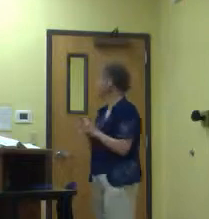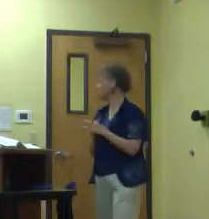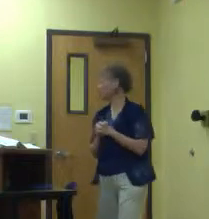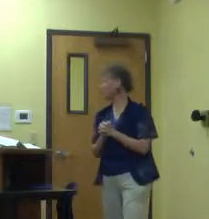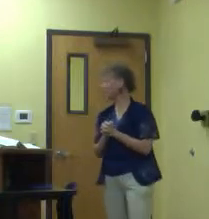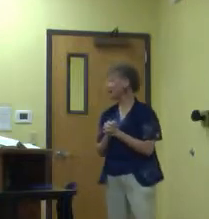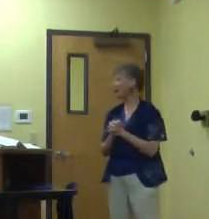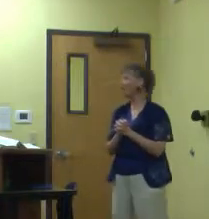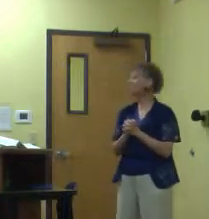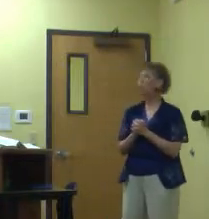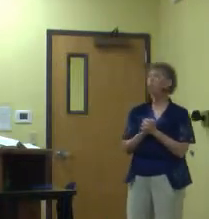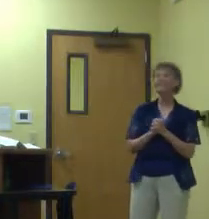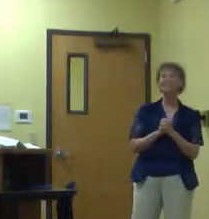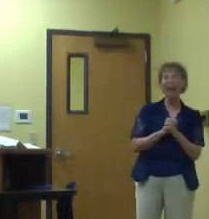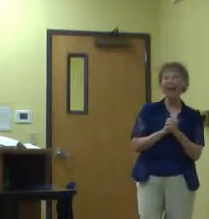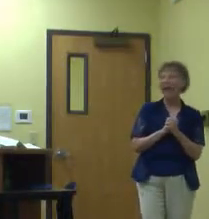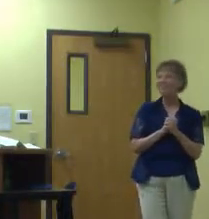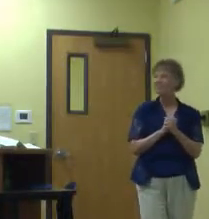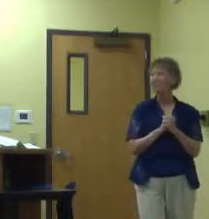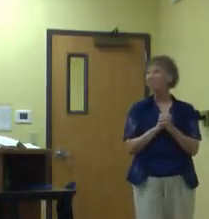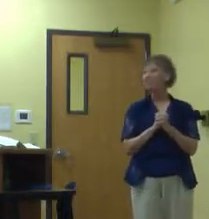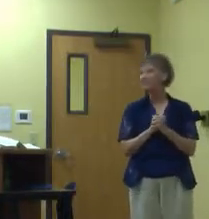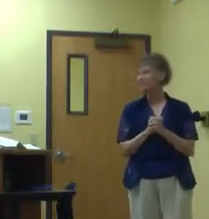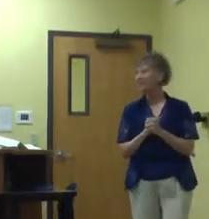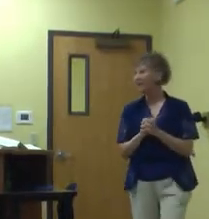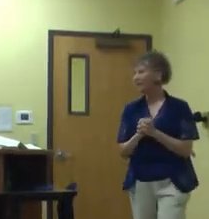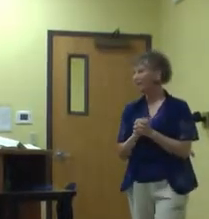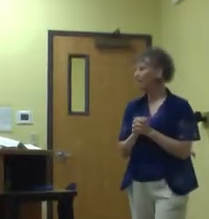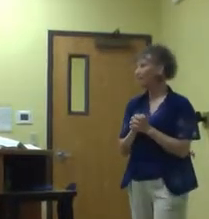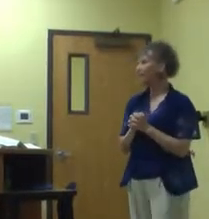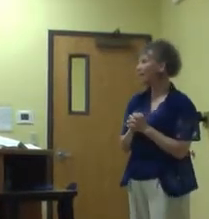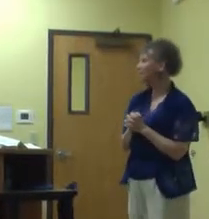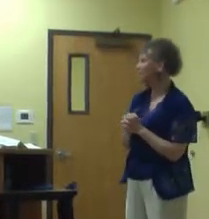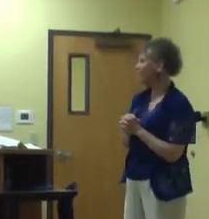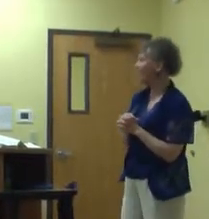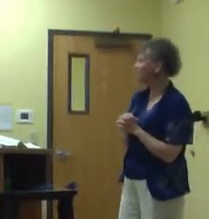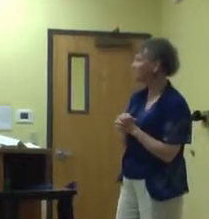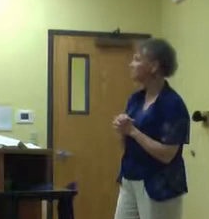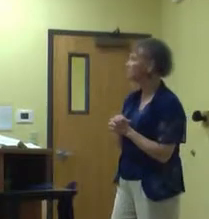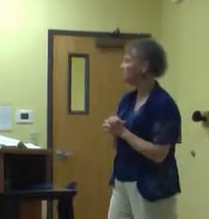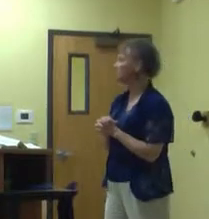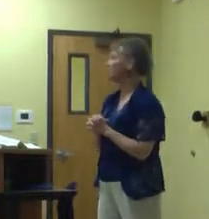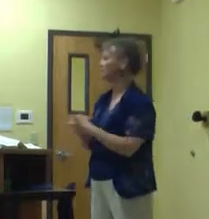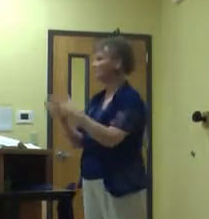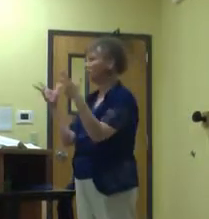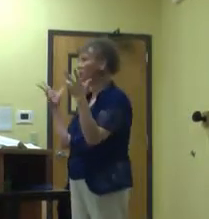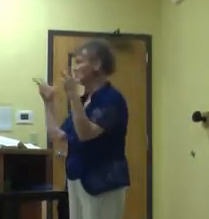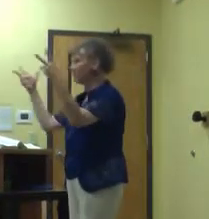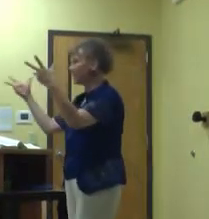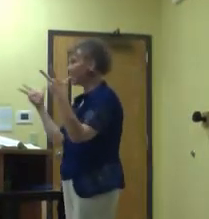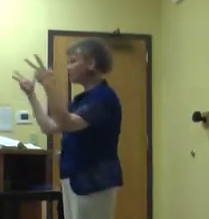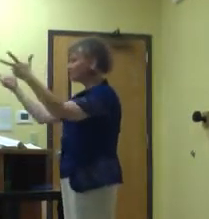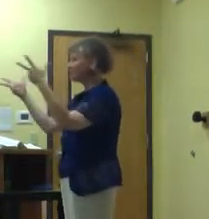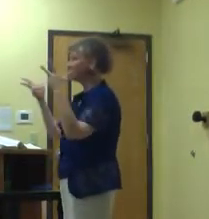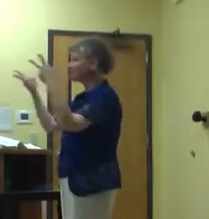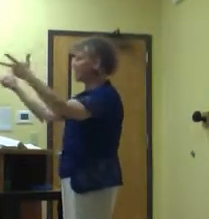to talk about what is active listening, right? Active listening. So you're engaged in a sign